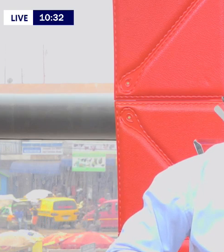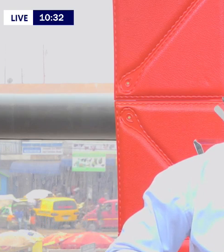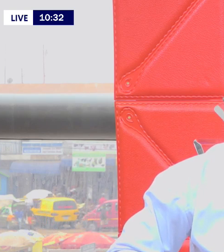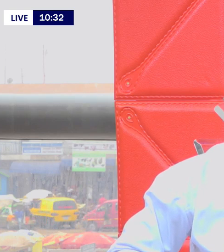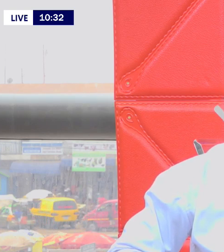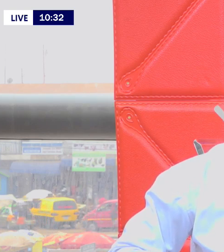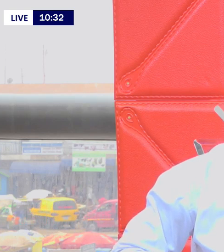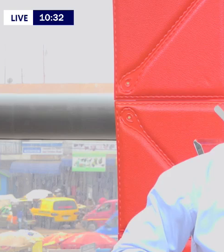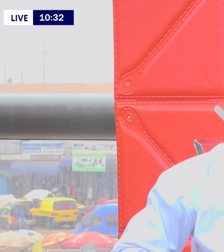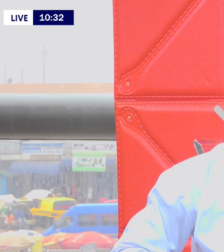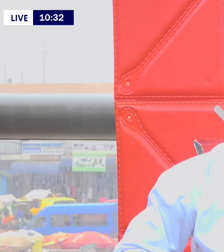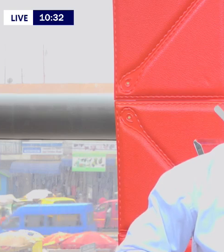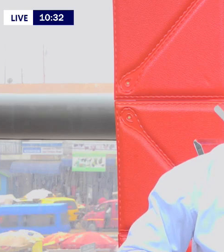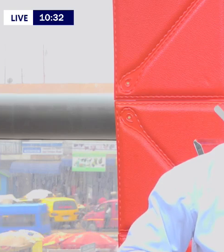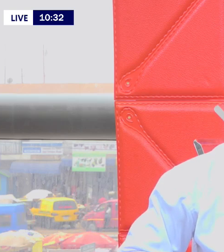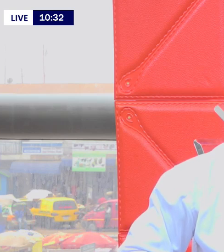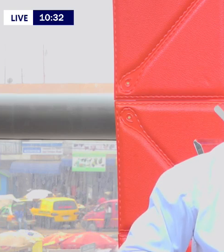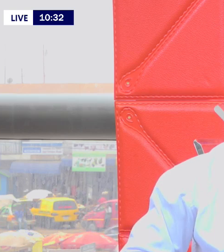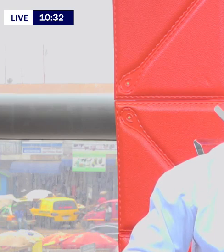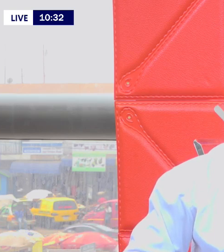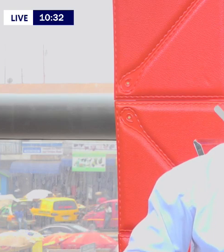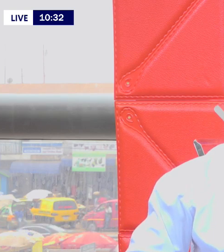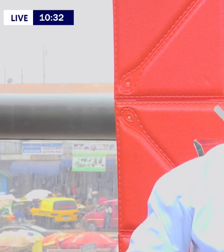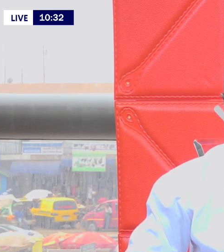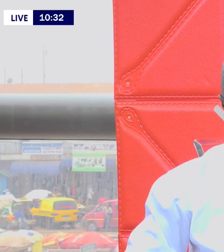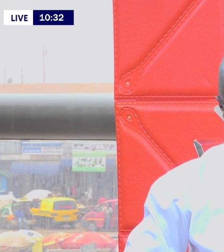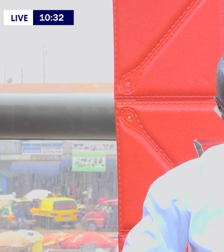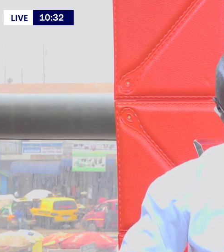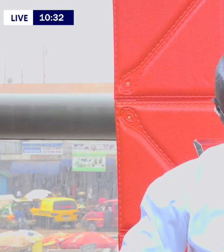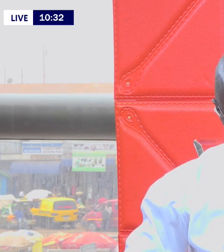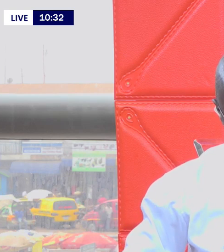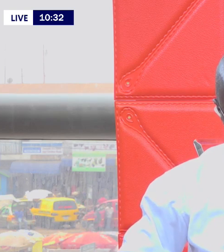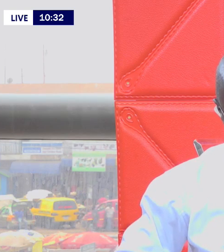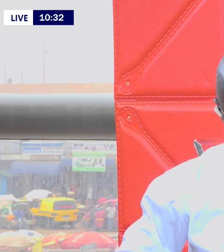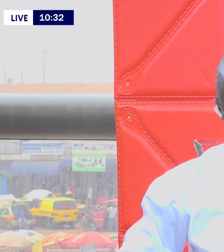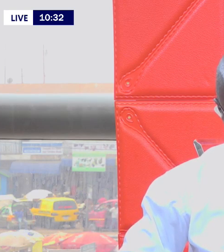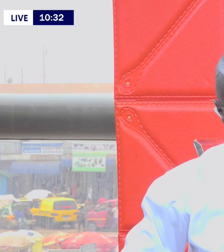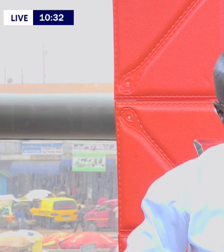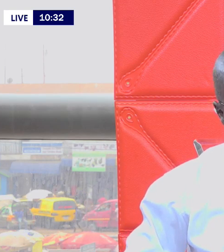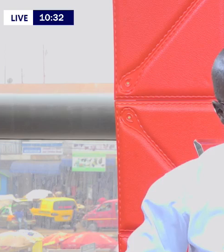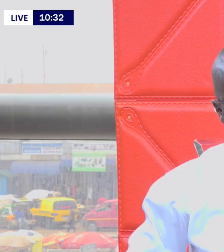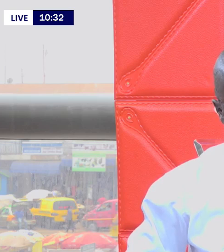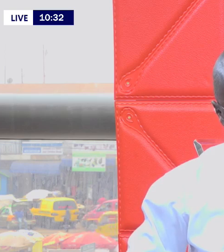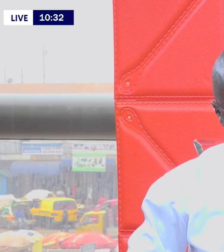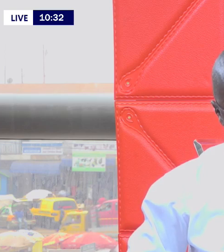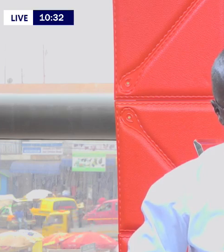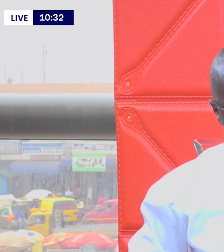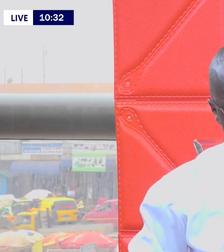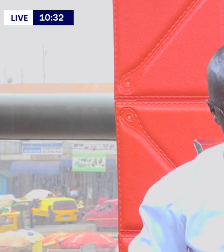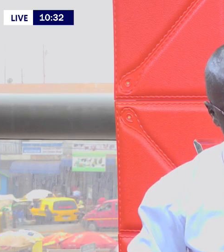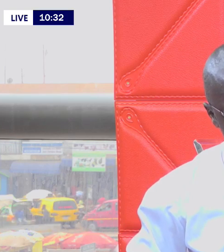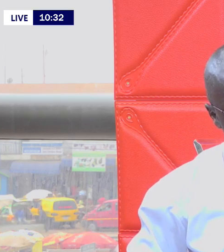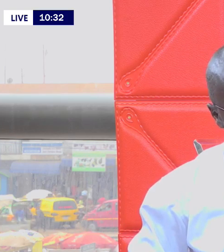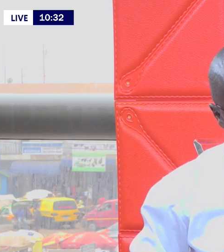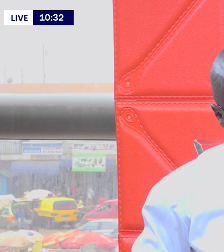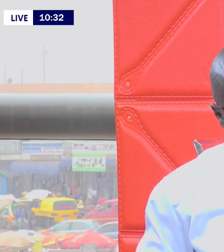give us cool capsules sanu pay e ma ore mfi se one meton ra ye nom chemical sellers ena afin so so one mo a eben wo a